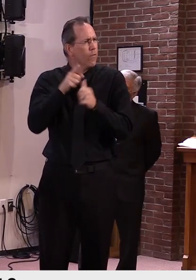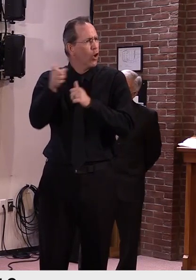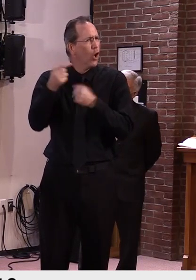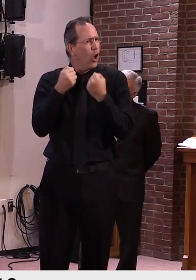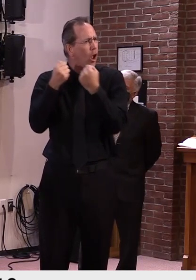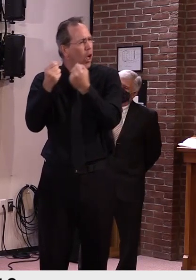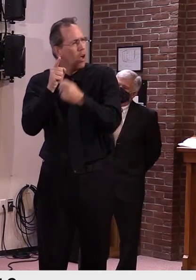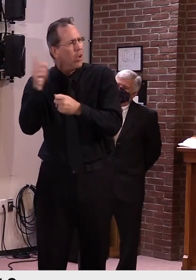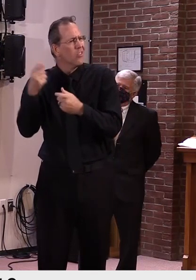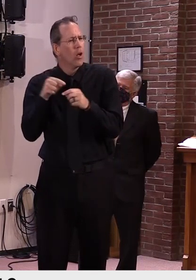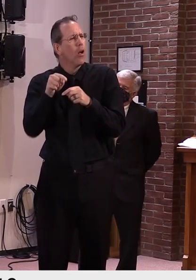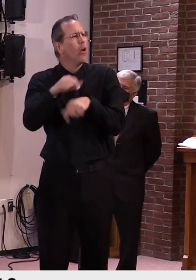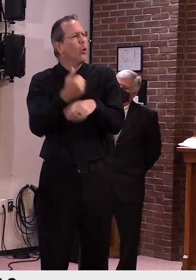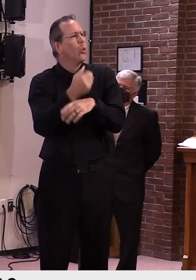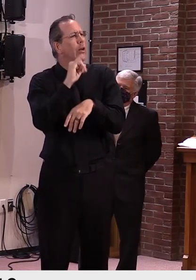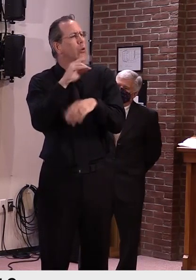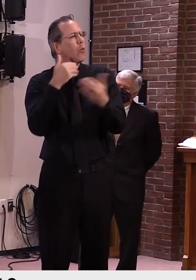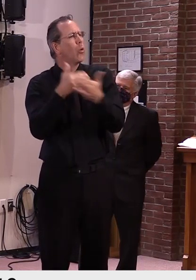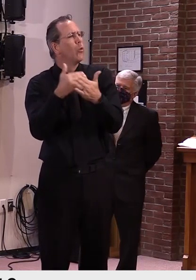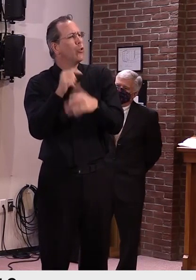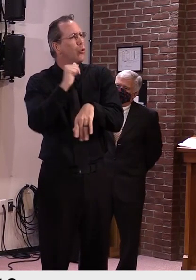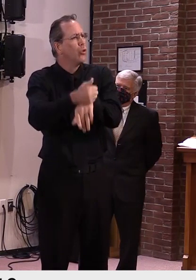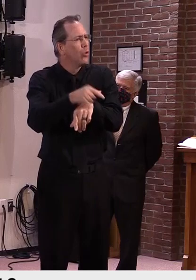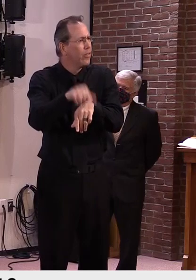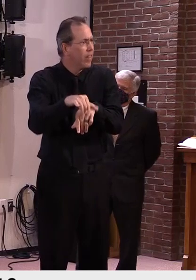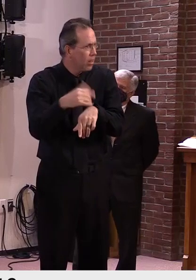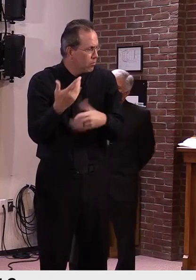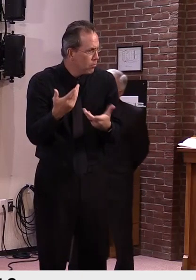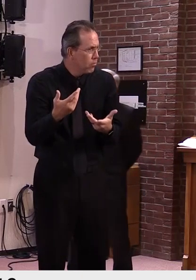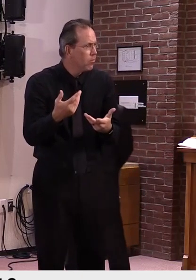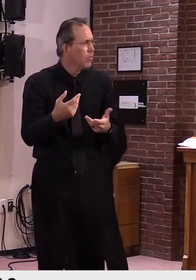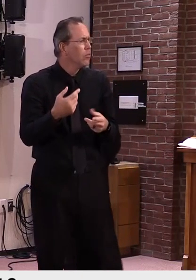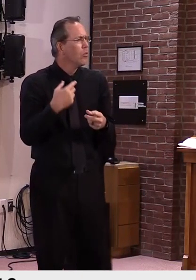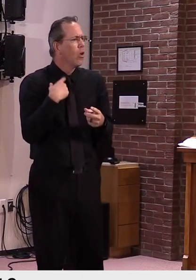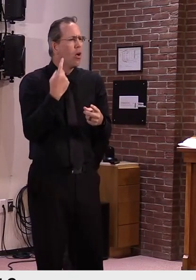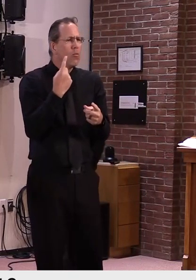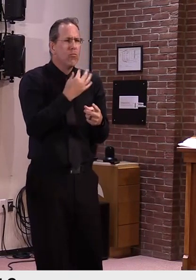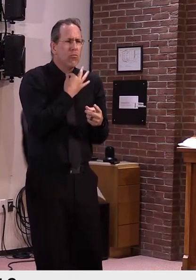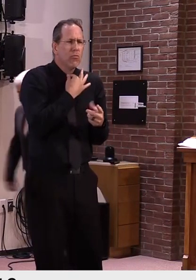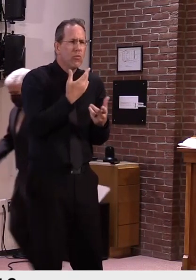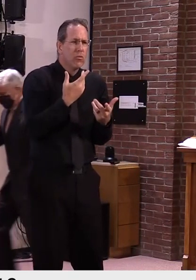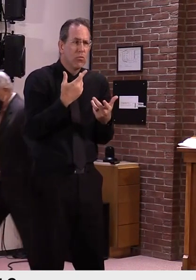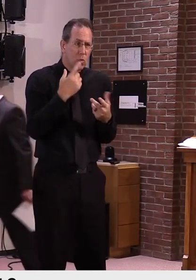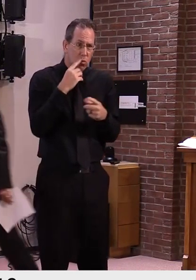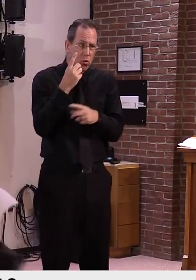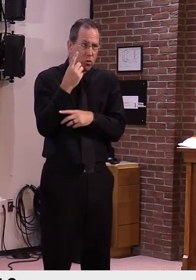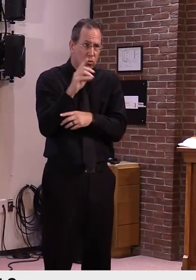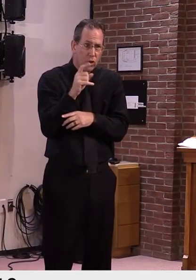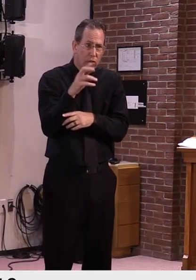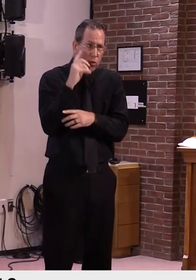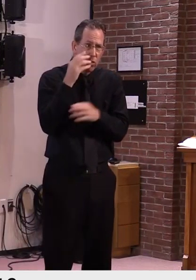whether Dr. Levine would weigh in on a question like that. Secretary Smith,